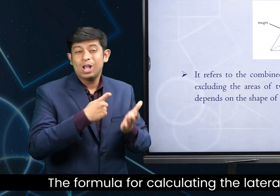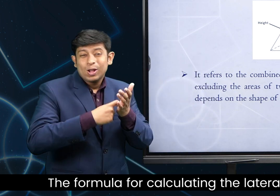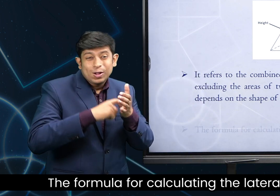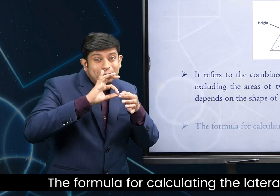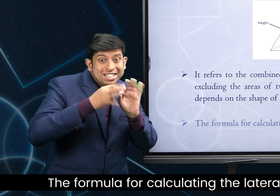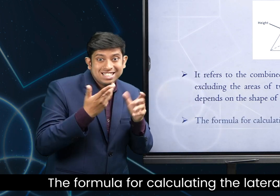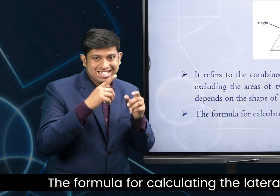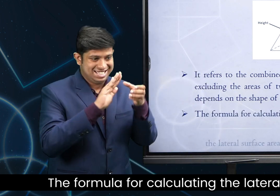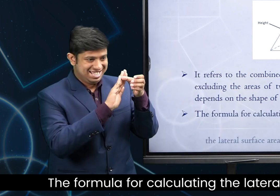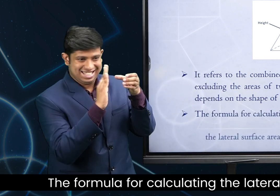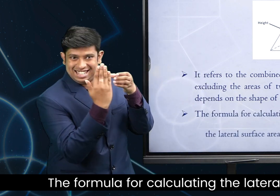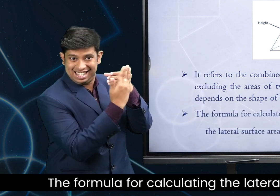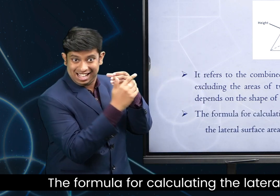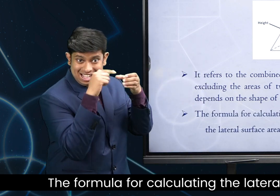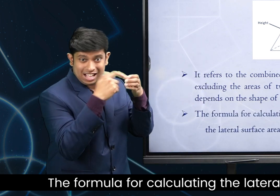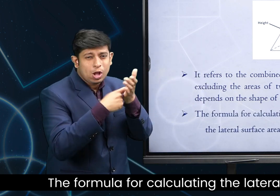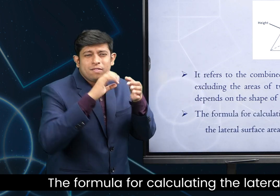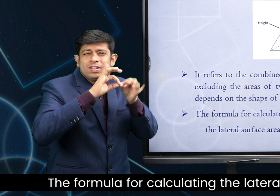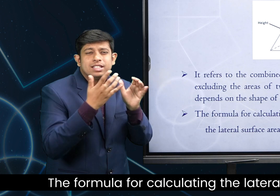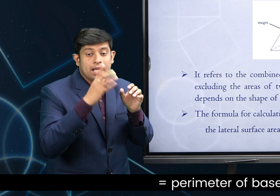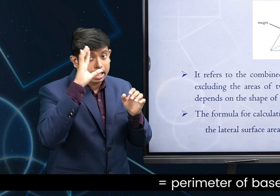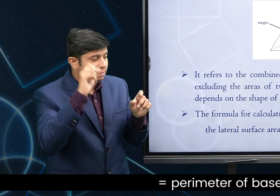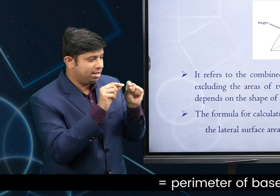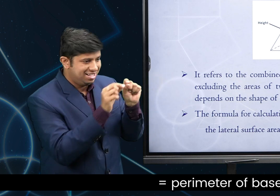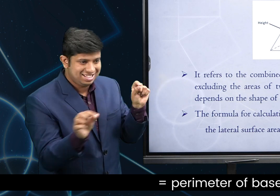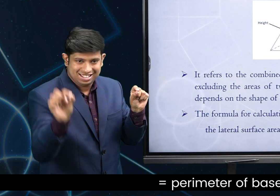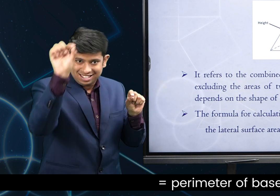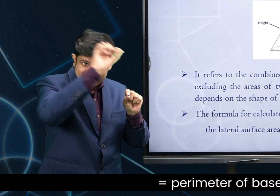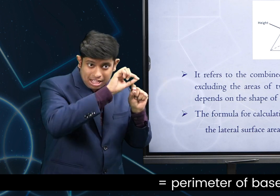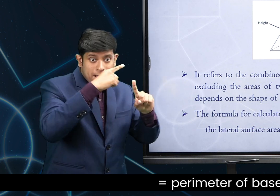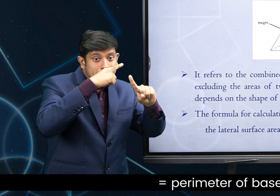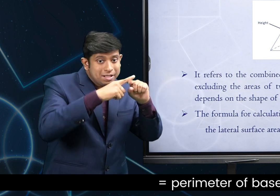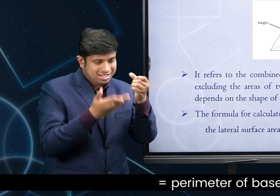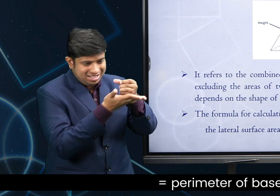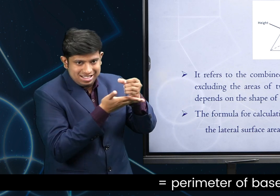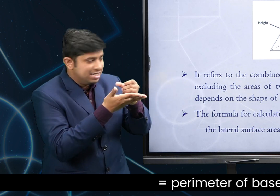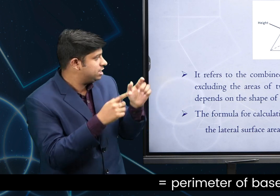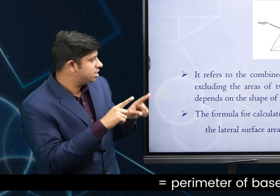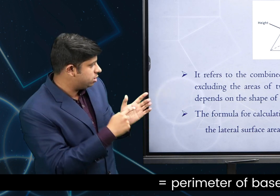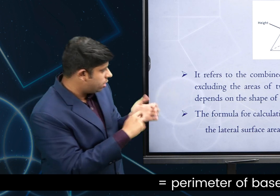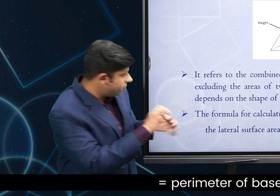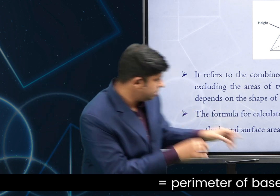The formula for calculating the lateral surface area of a prism is perimeter of base into height.